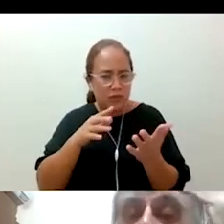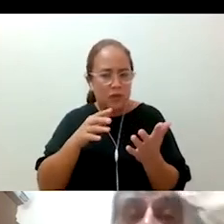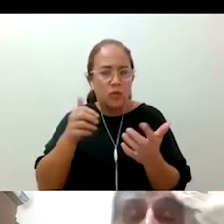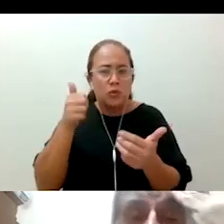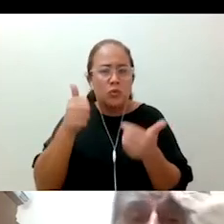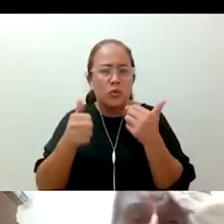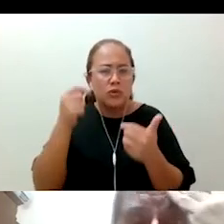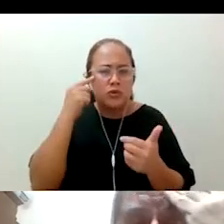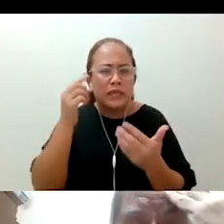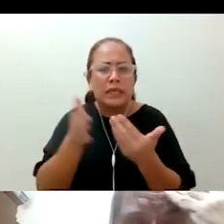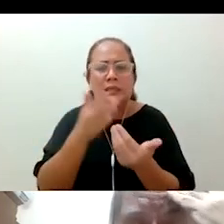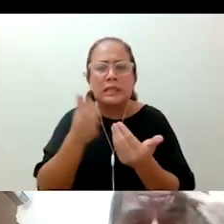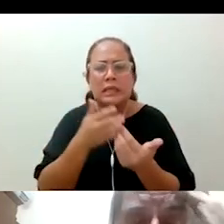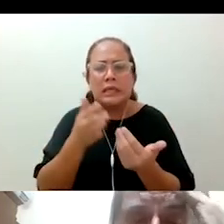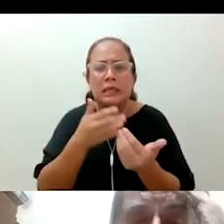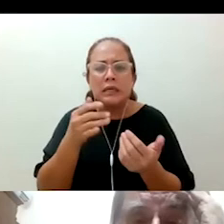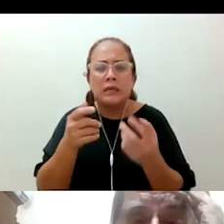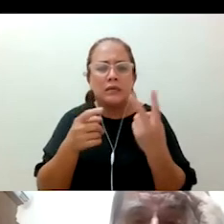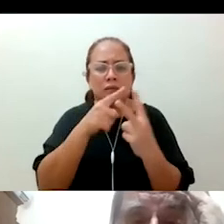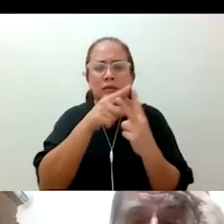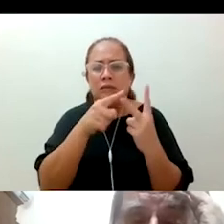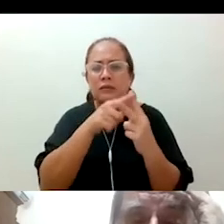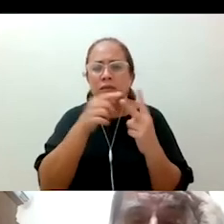do you think is easier?